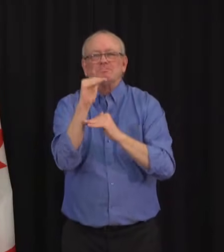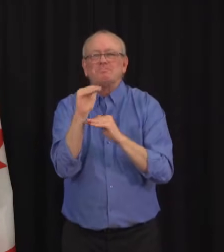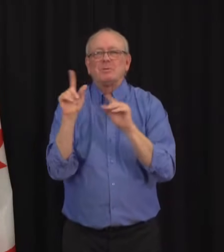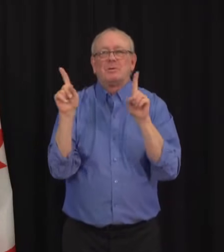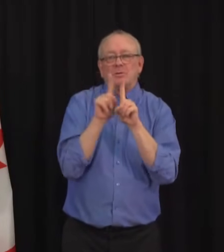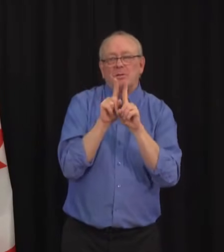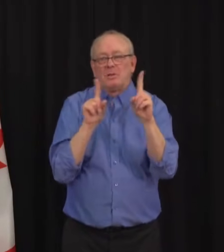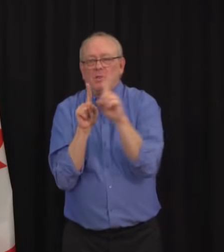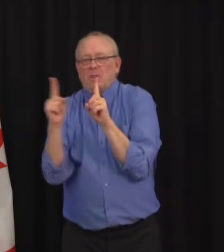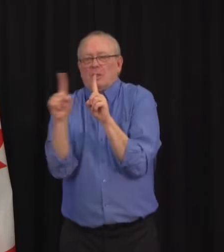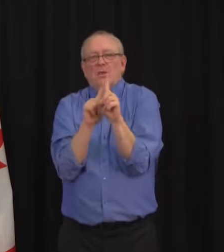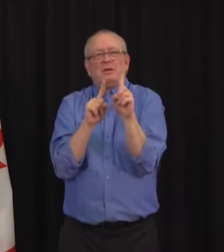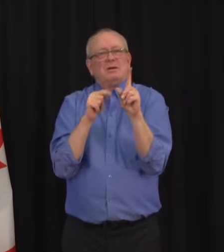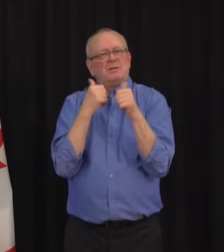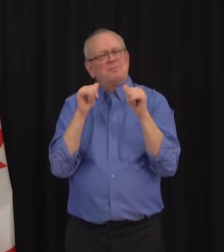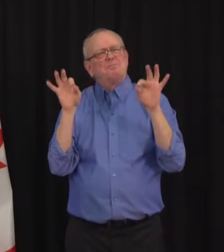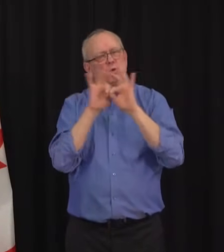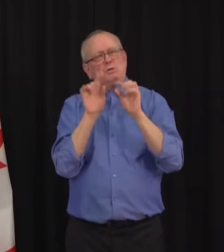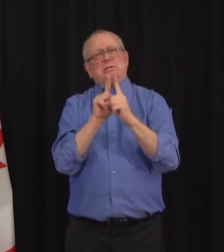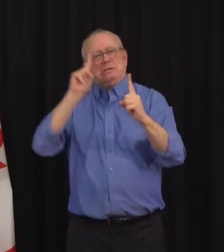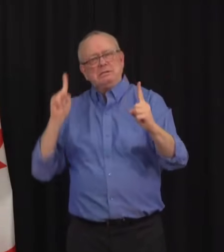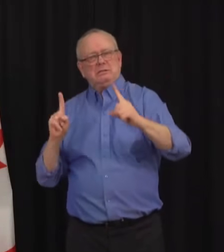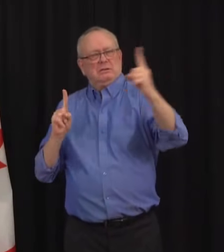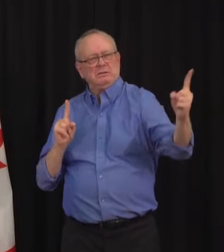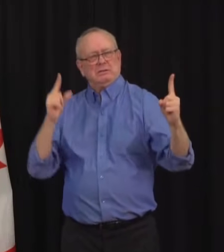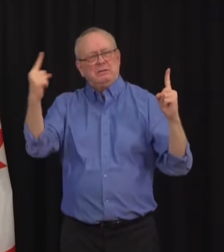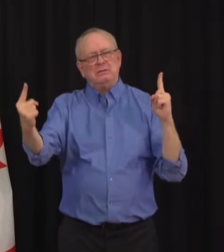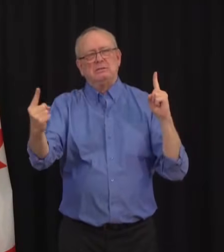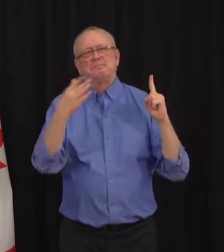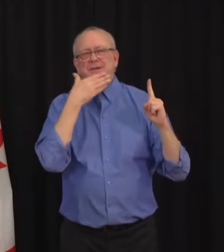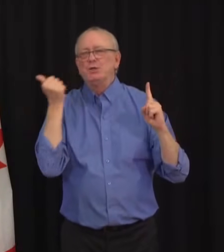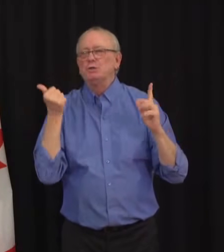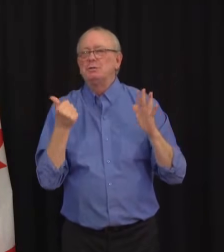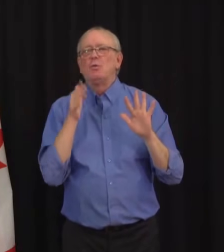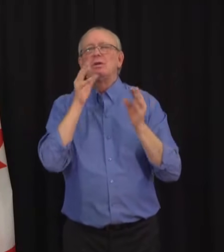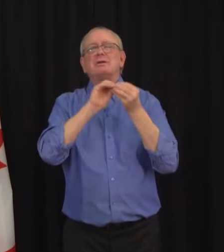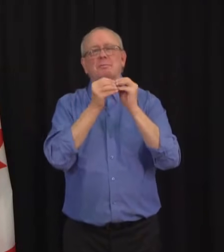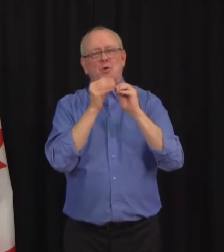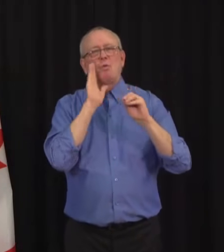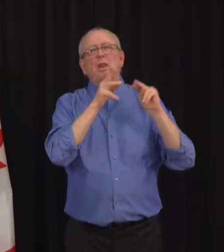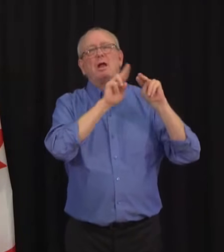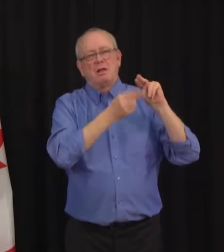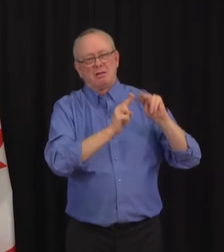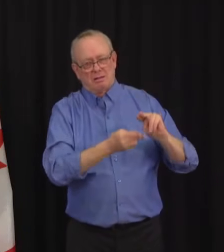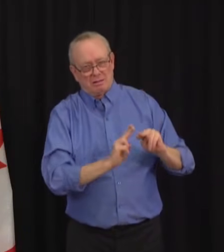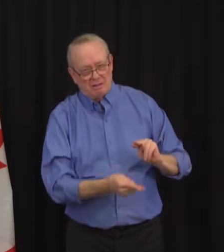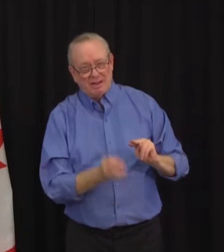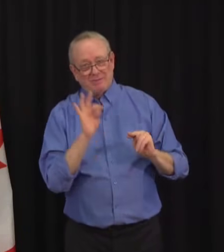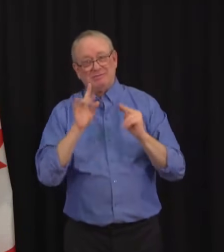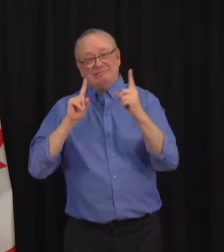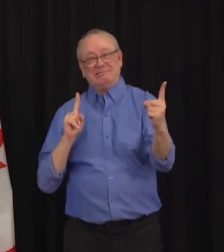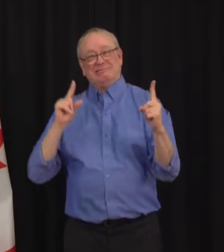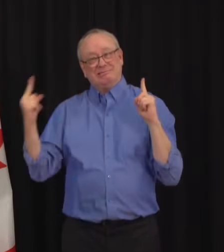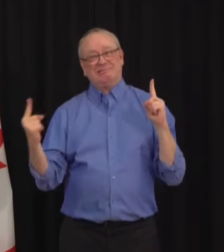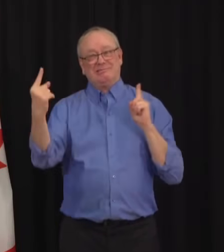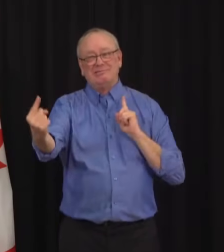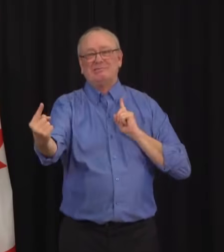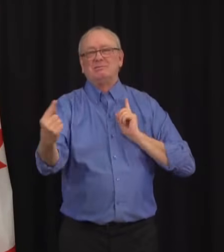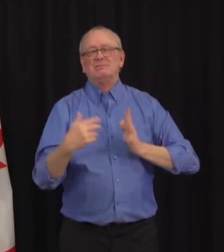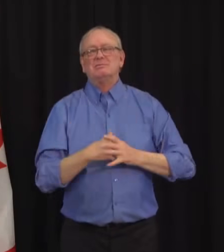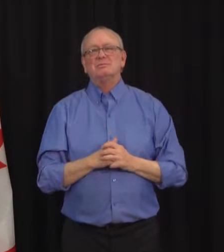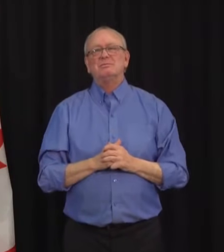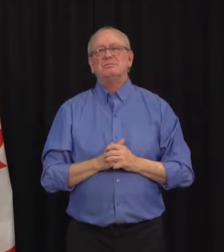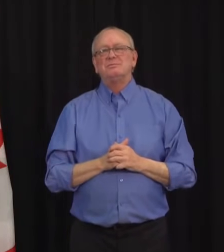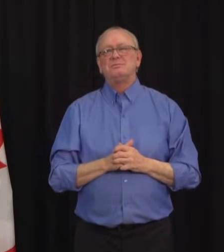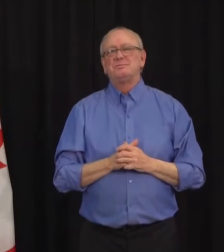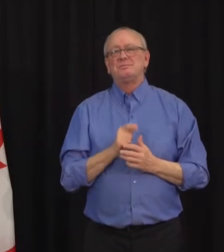able to keep our numbers down. And again, that would be independent of that ability to trace close contacts. But